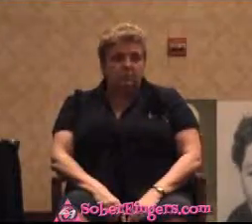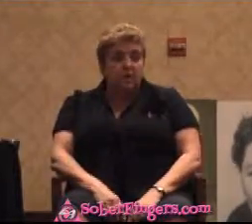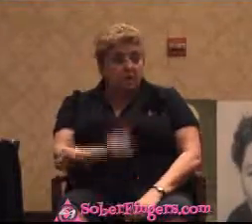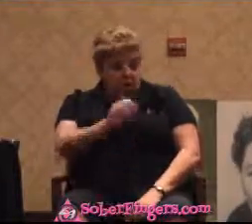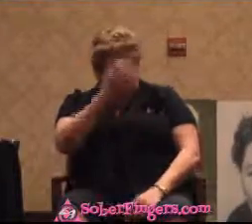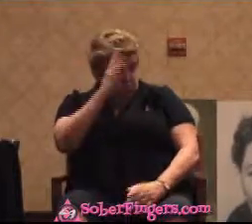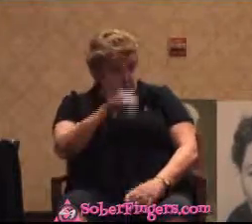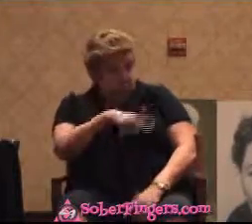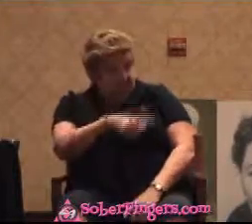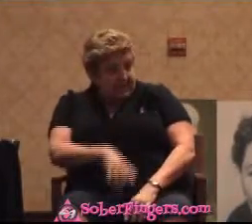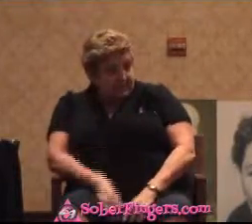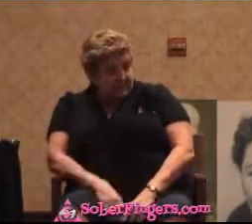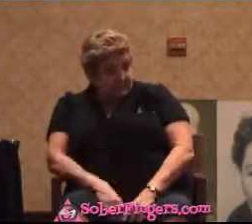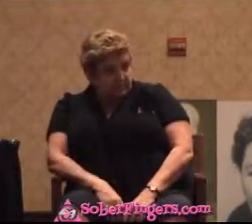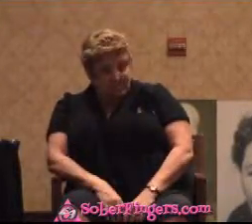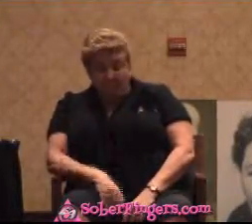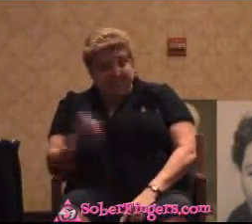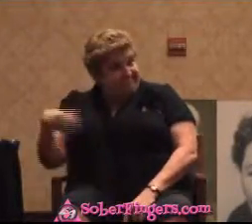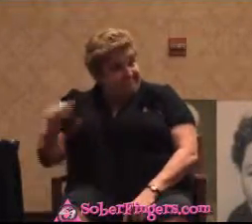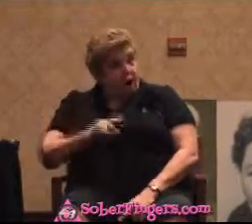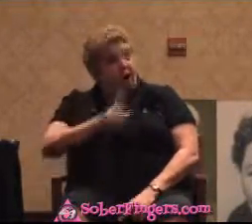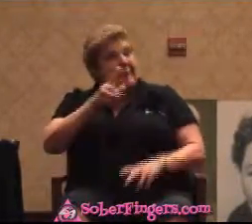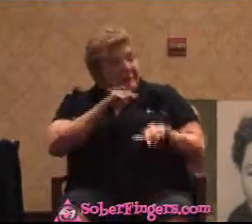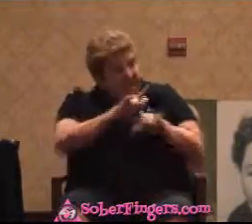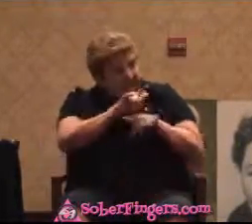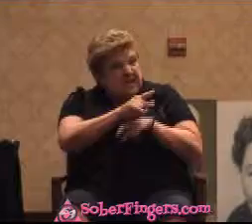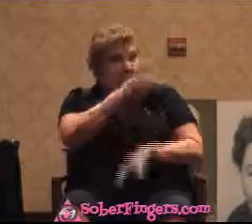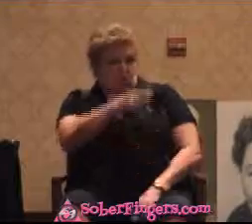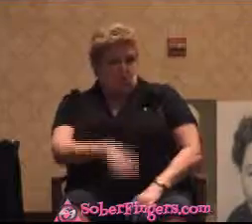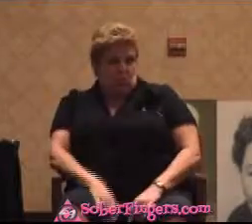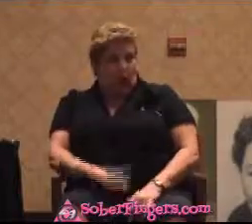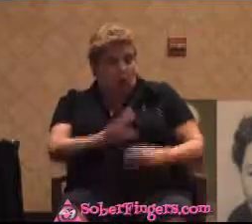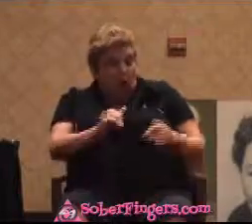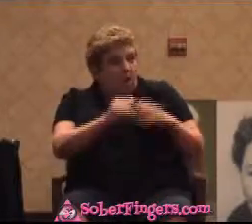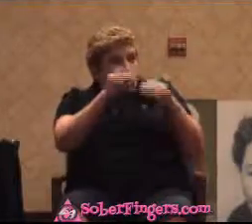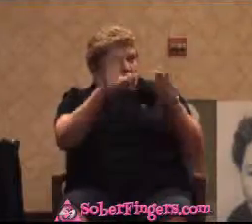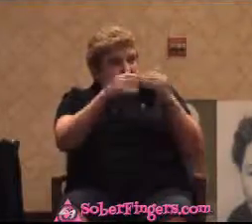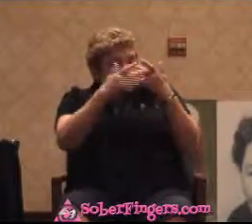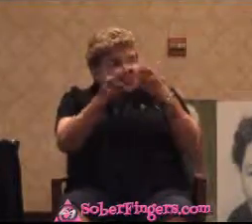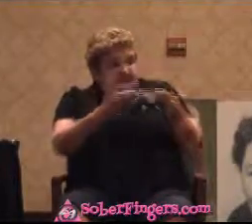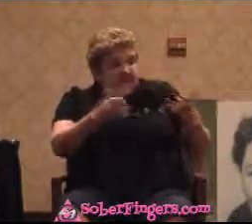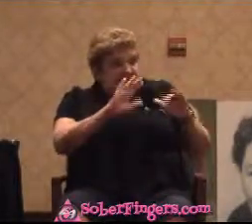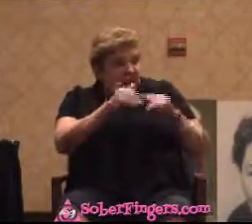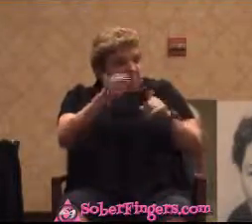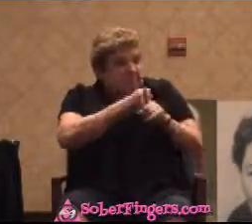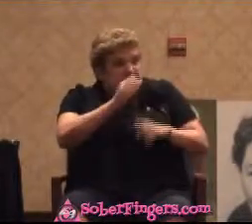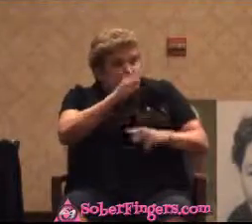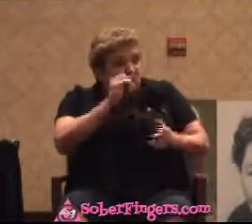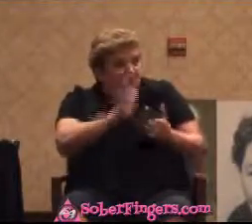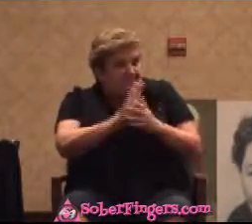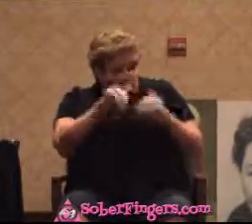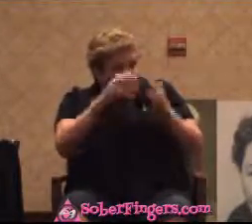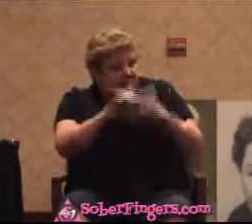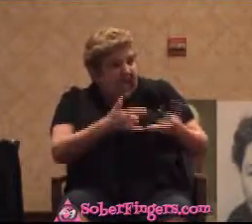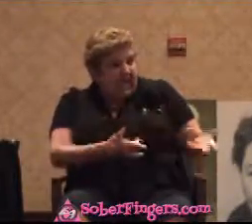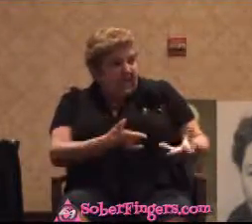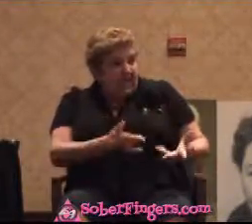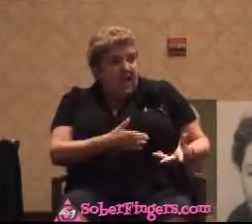that? I said, they are laughing at you. All that stuff you're talking about, how you beat your wife and all that stuff, and you ain't had a drink today,